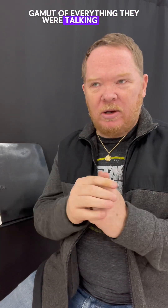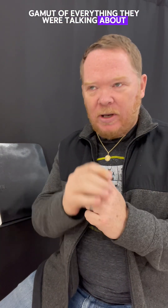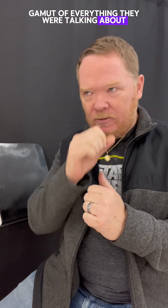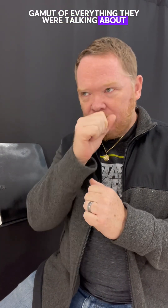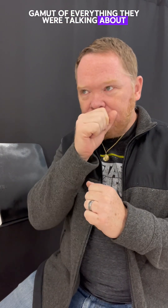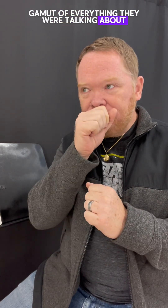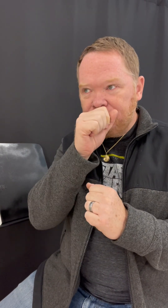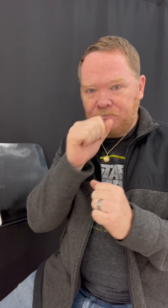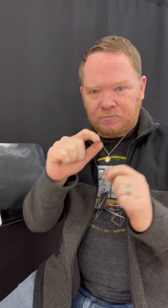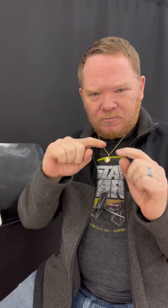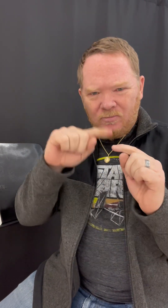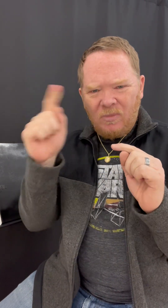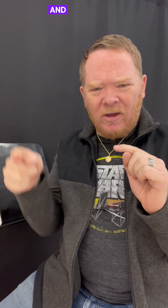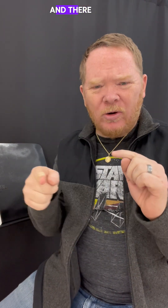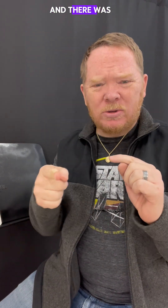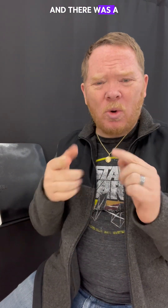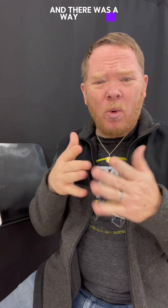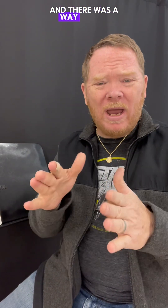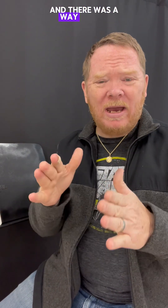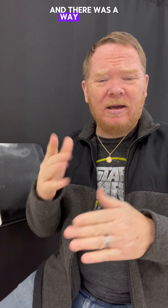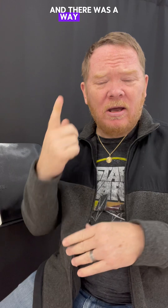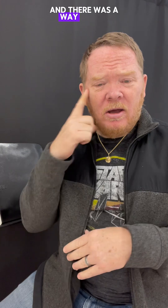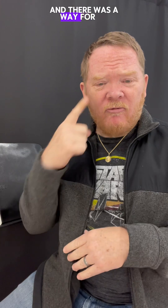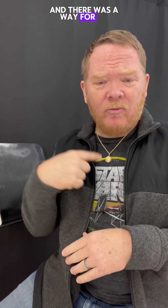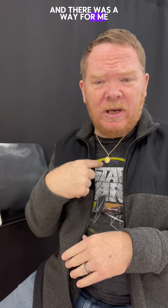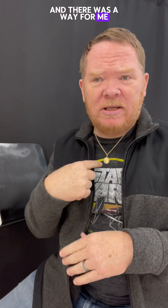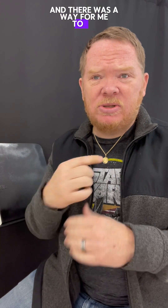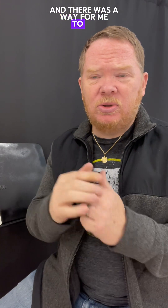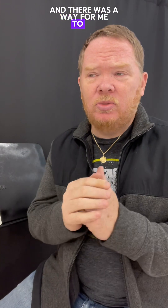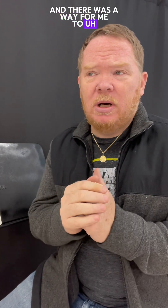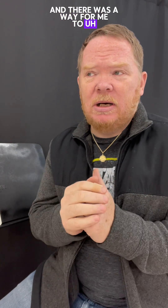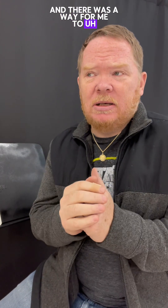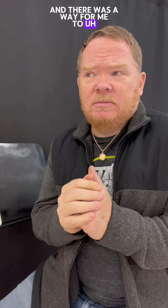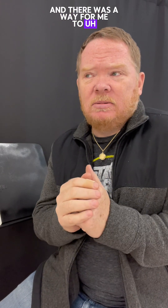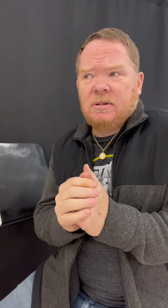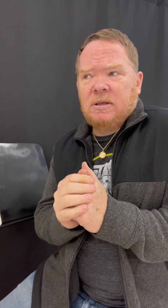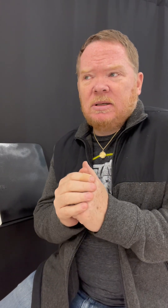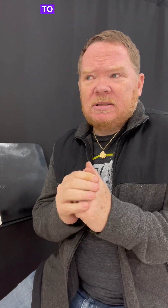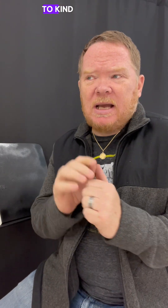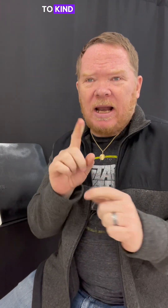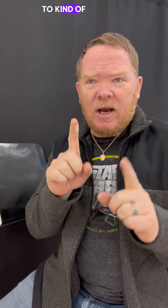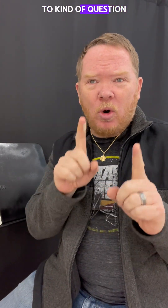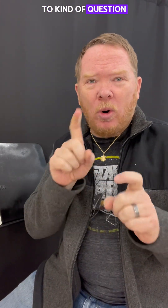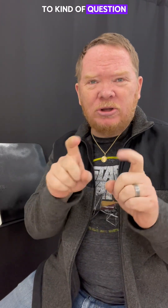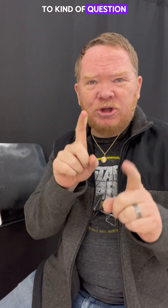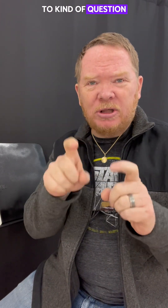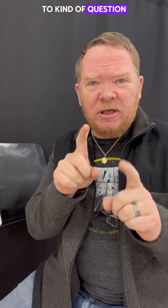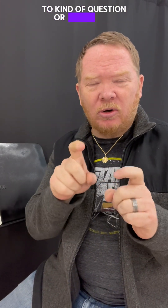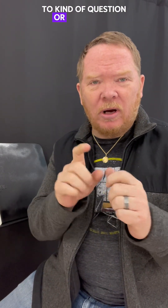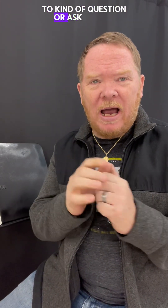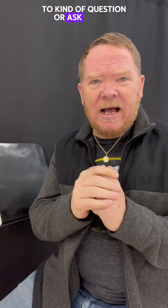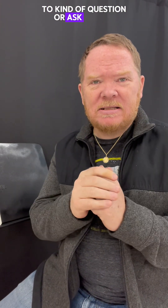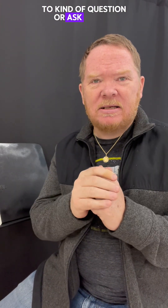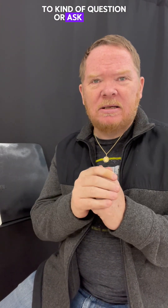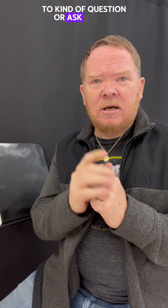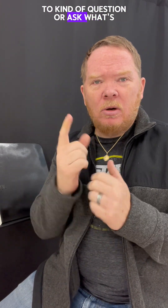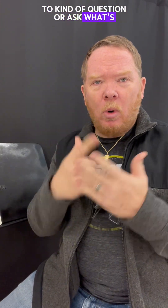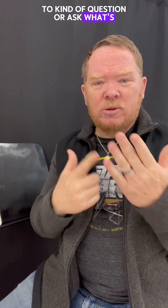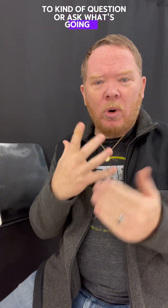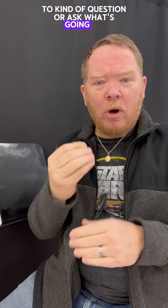about. And there was a way for me to kind of question or ask what was going on in